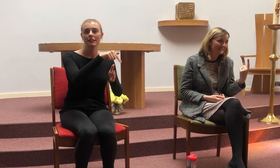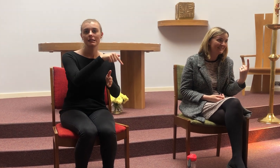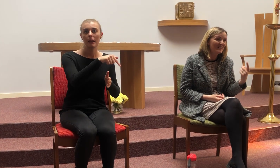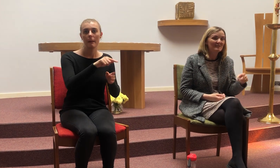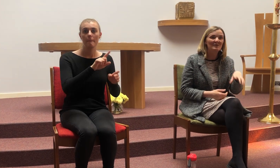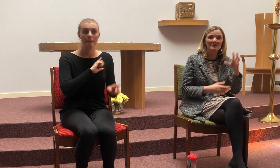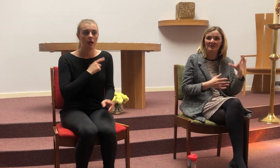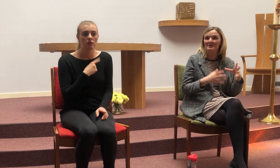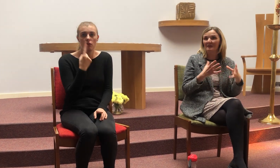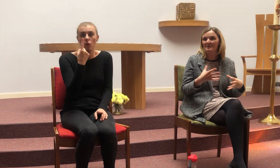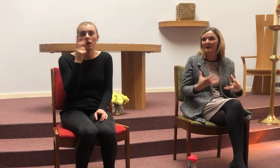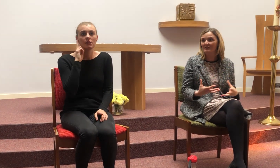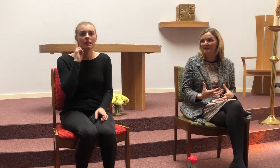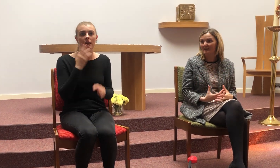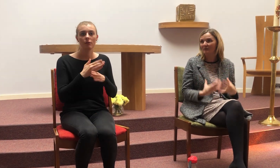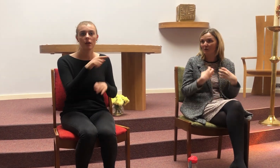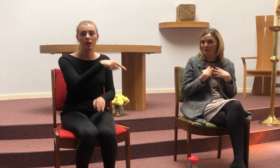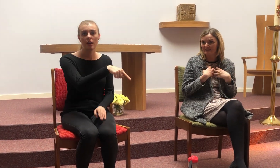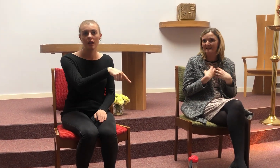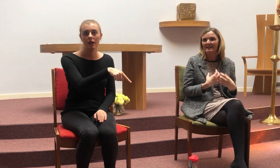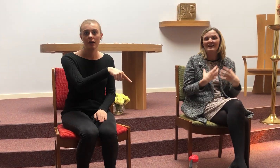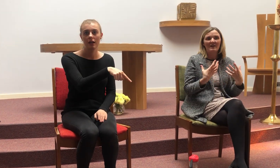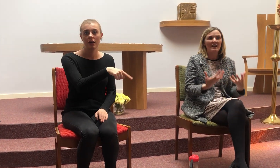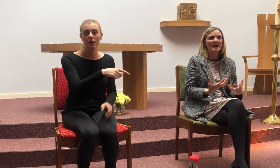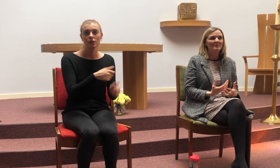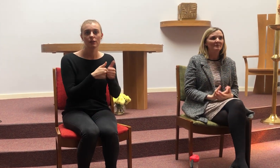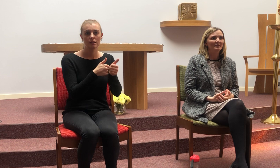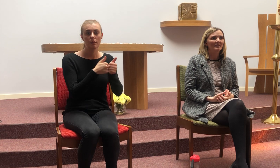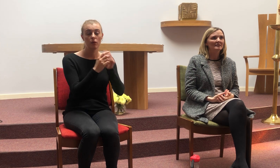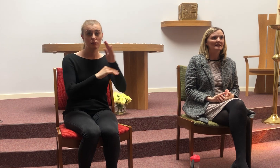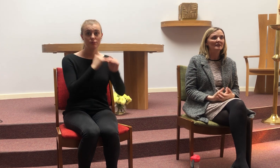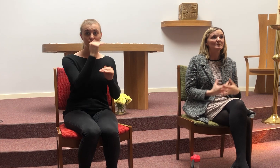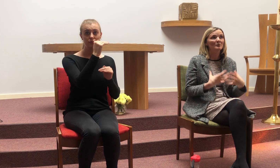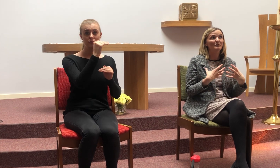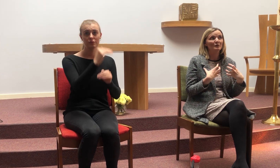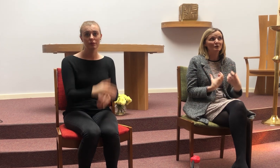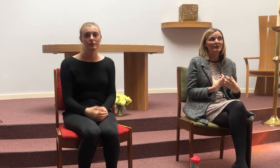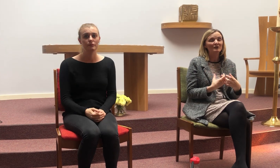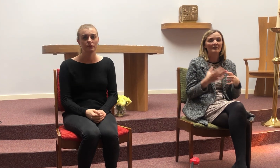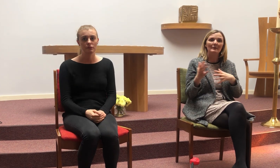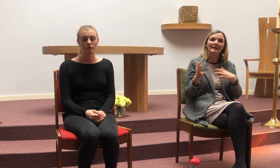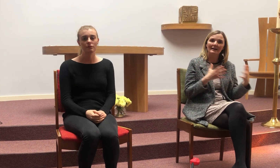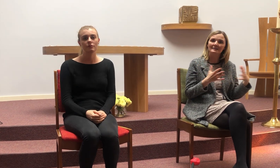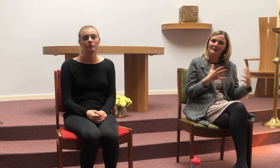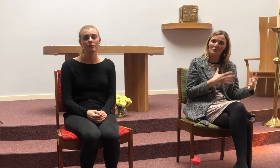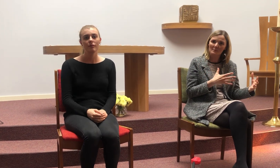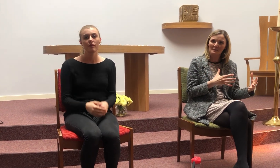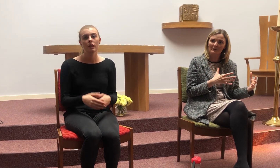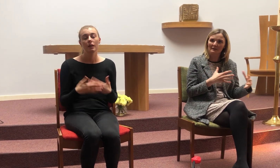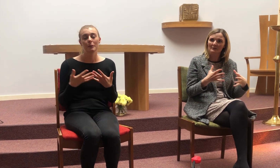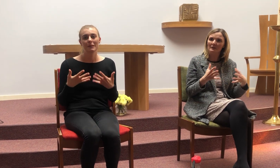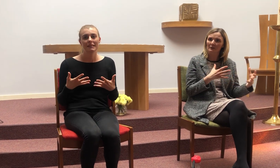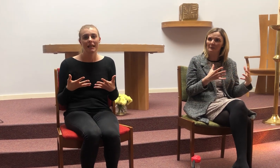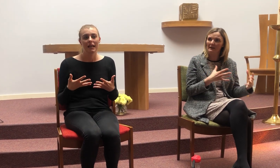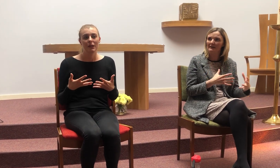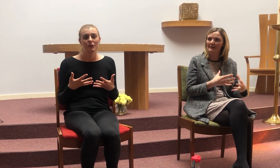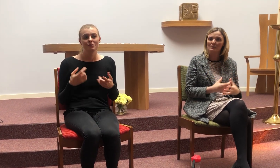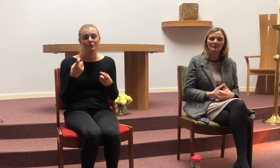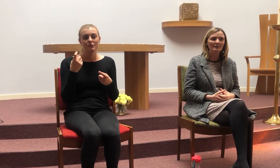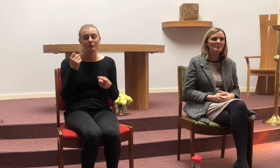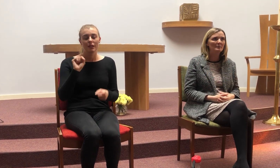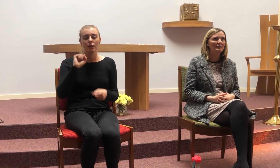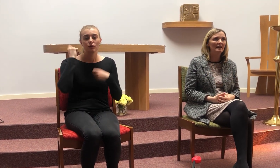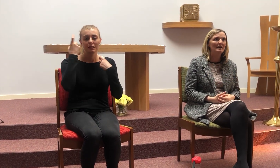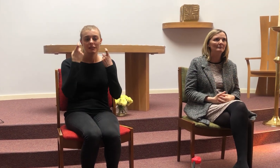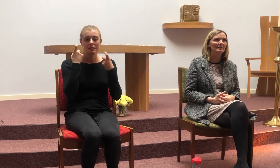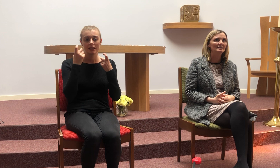deaf person. So, you know, you can imagine, like, for us, it's, I suppose, the frustration that we can't get more people, you know, that we can't get